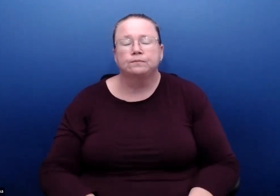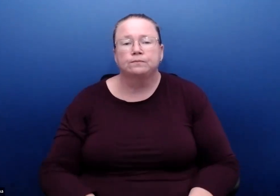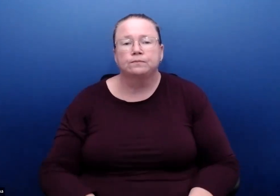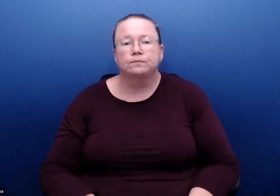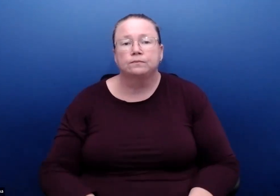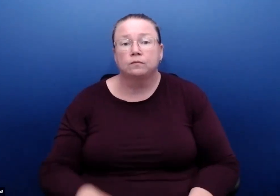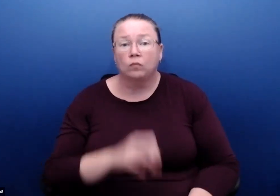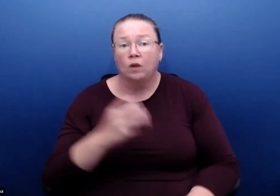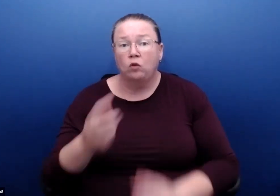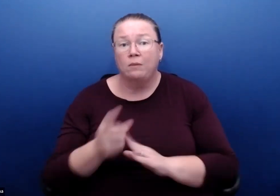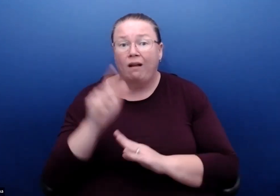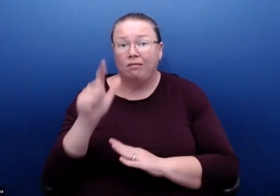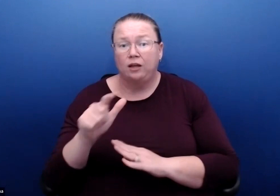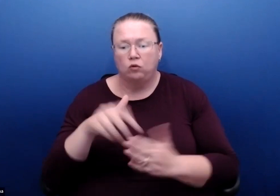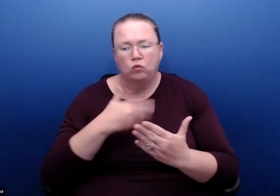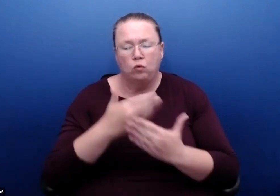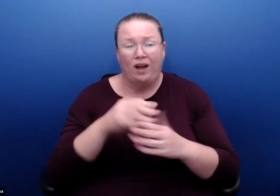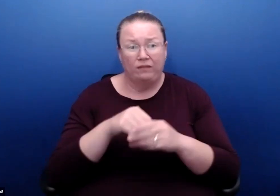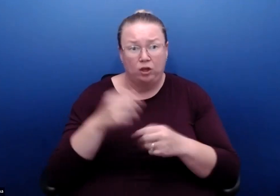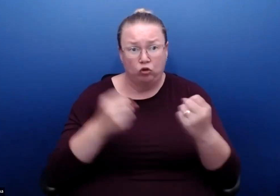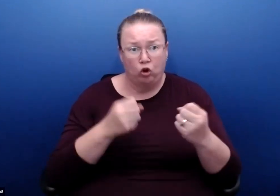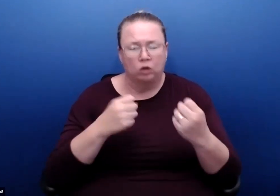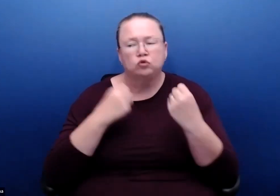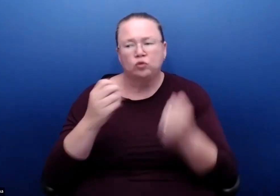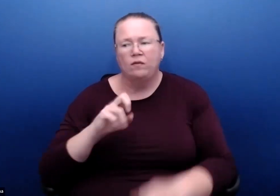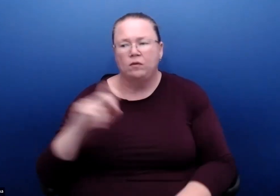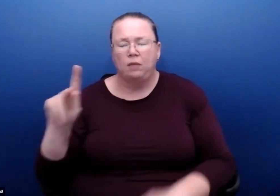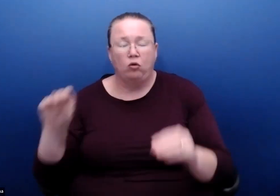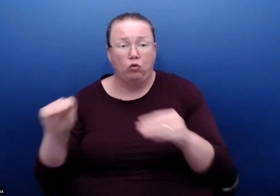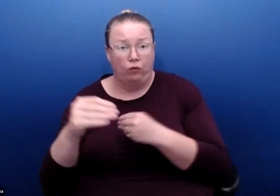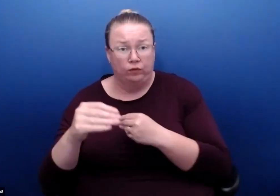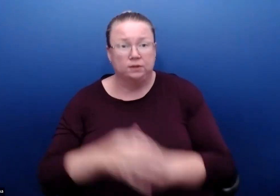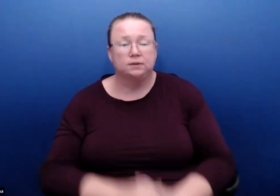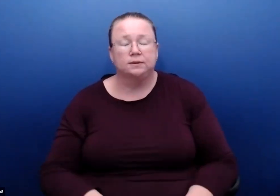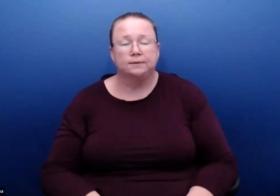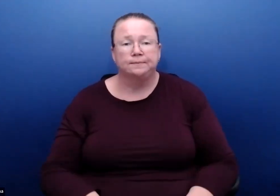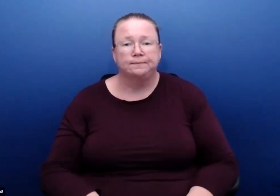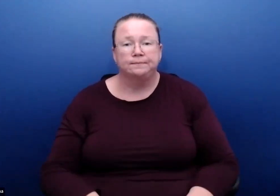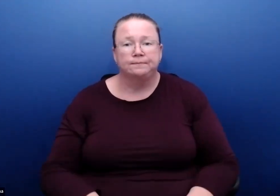Within a few minutes, I was at my car and on my way back to the office.